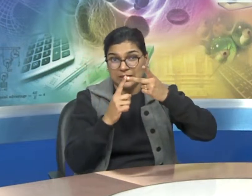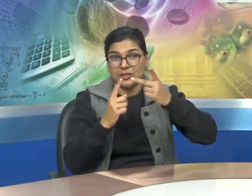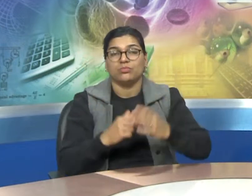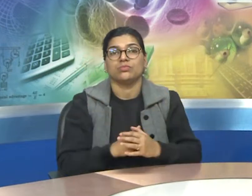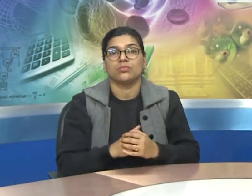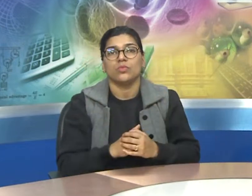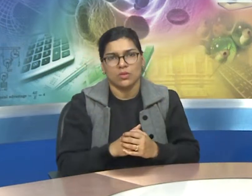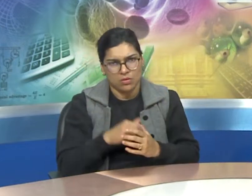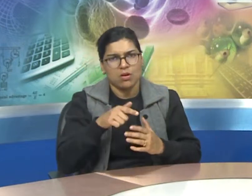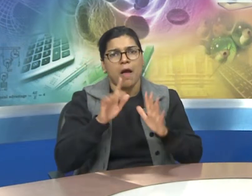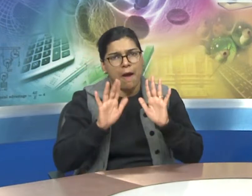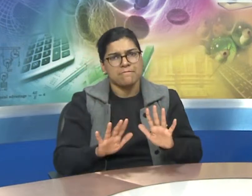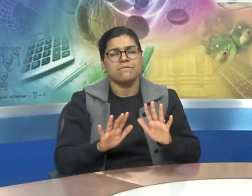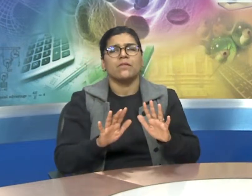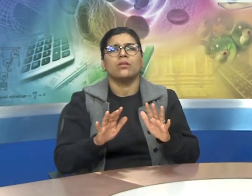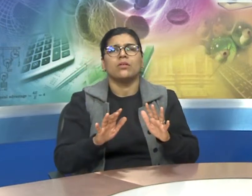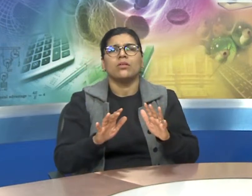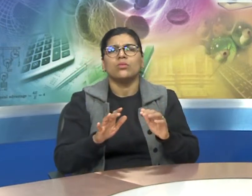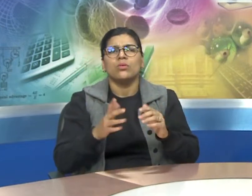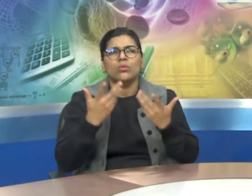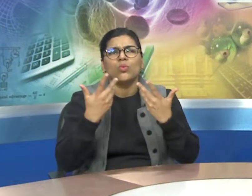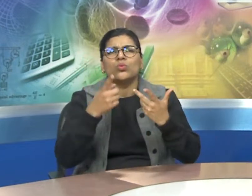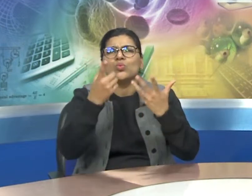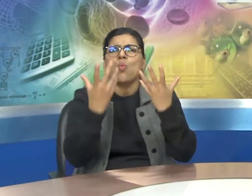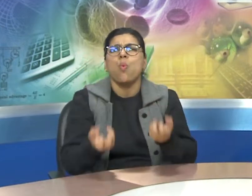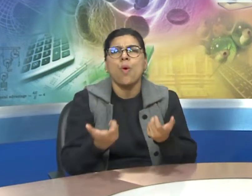Then second option is